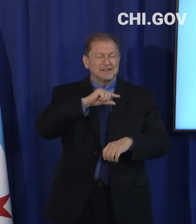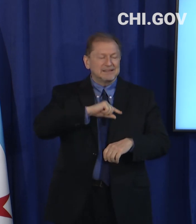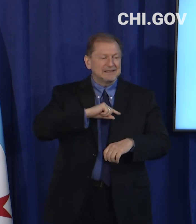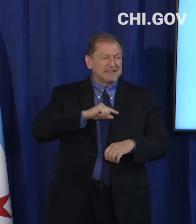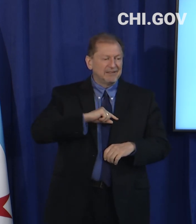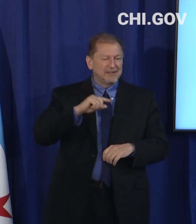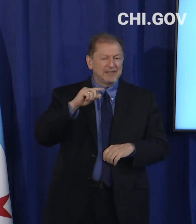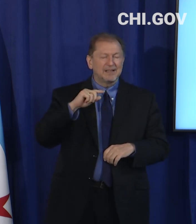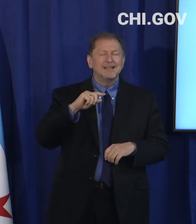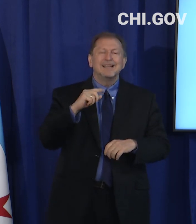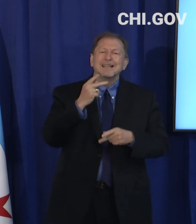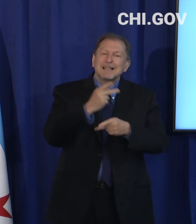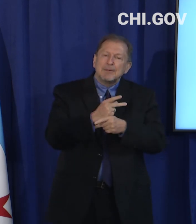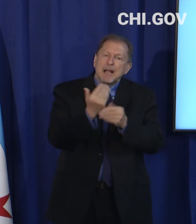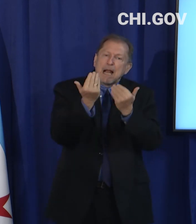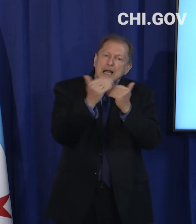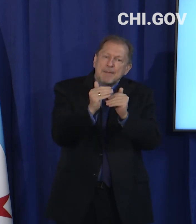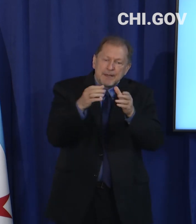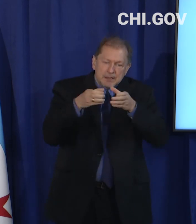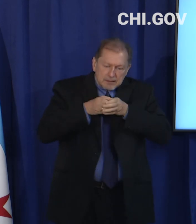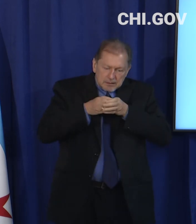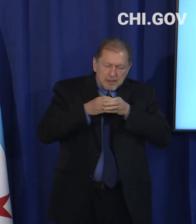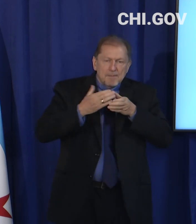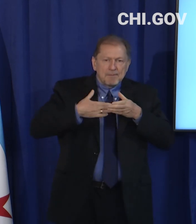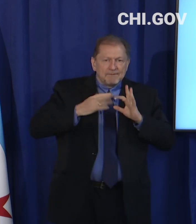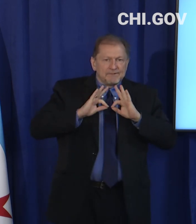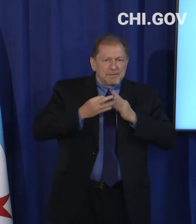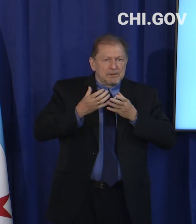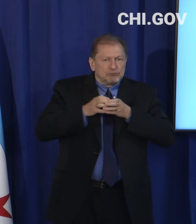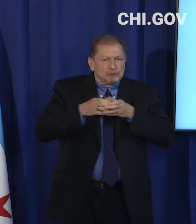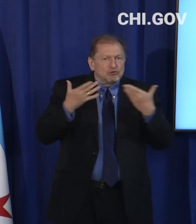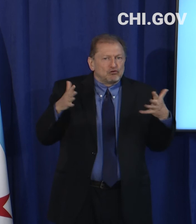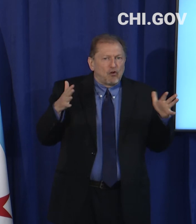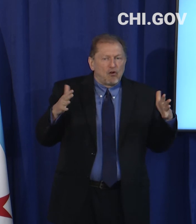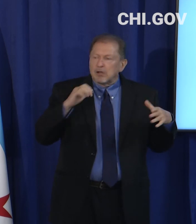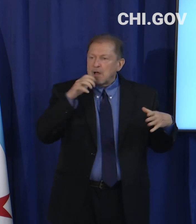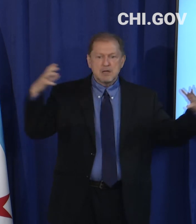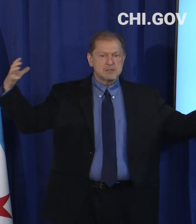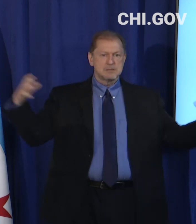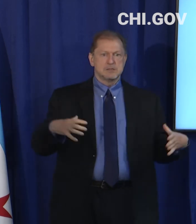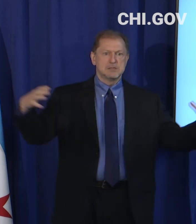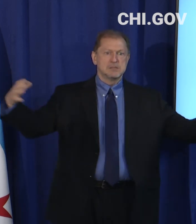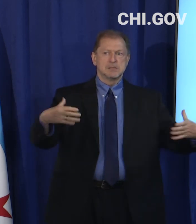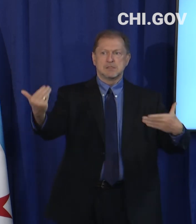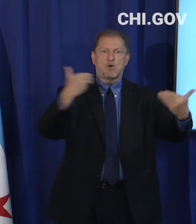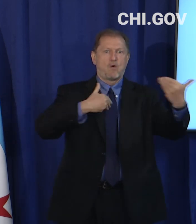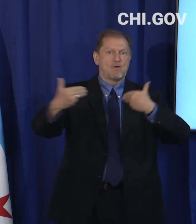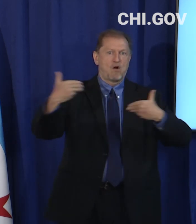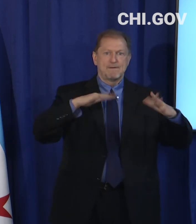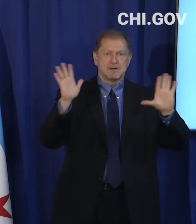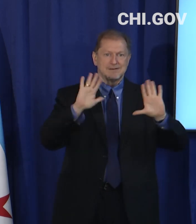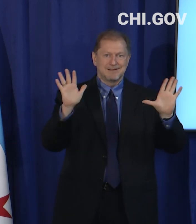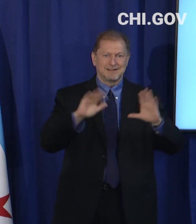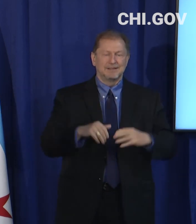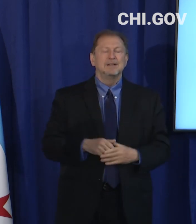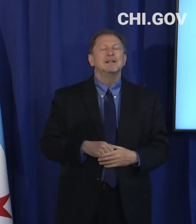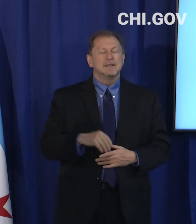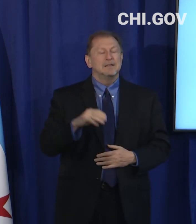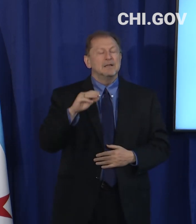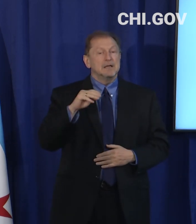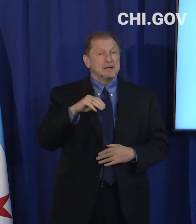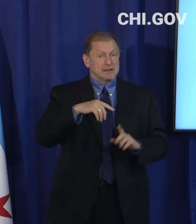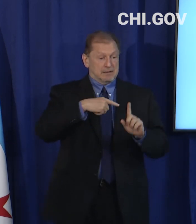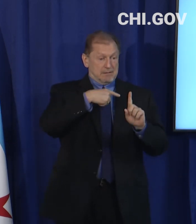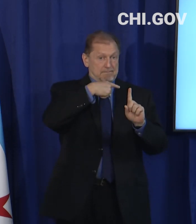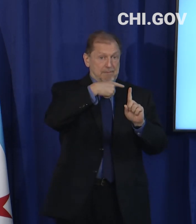it limited to your immediate household. While we have seen encouraging signs in our COVID-19 positivity